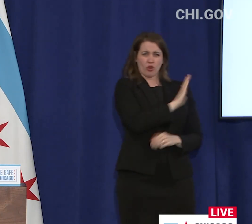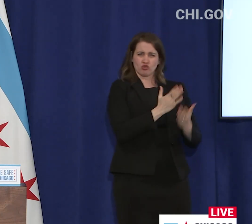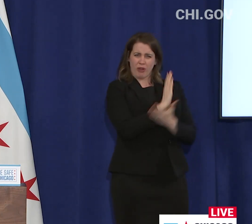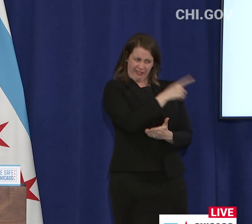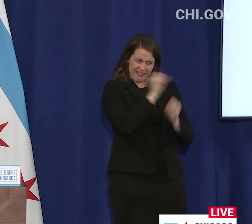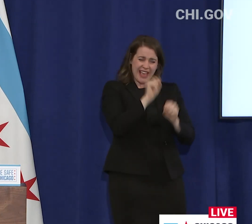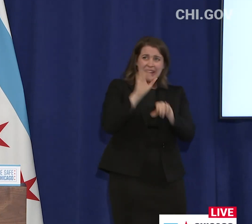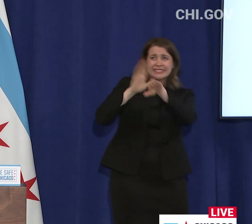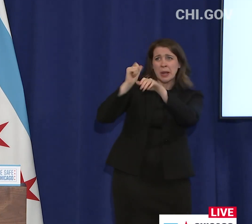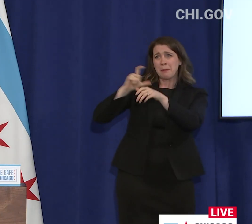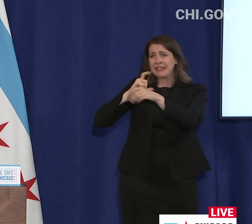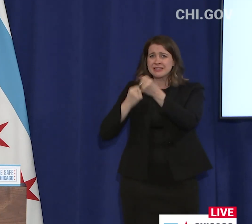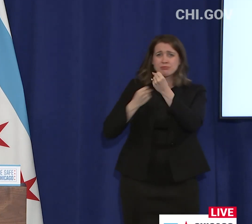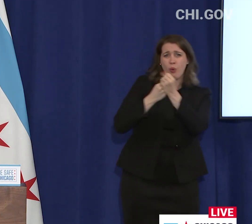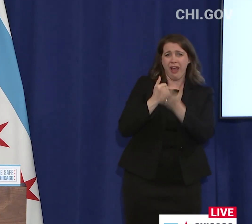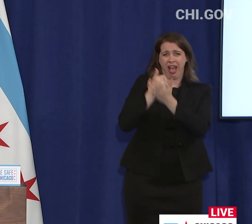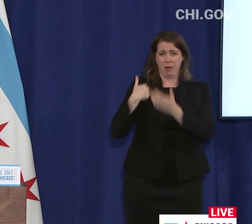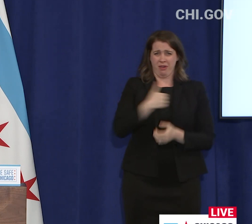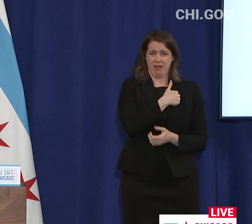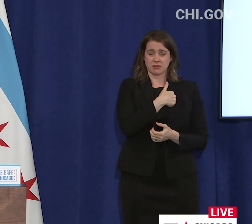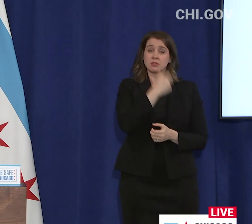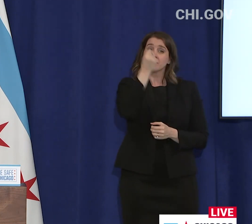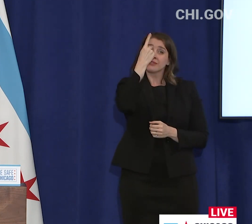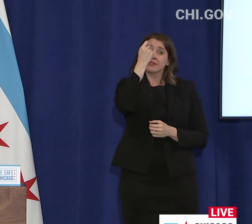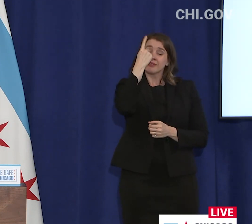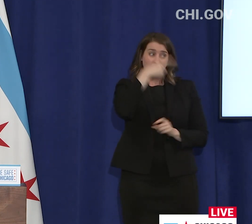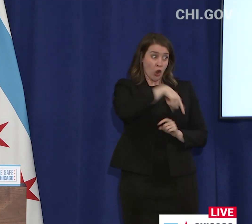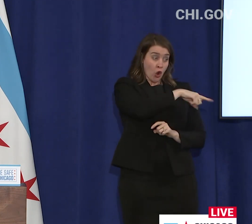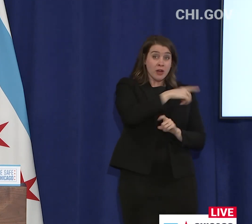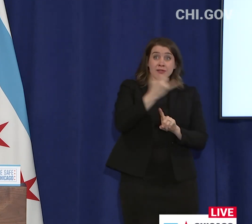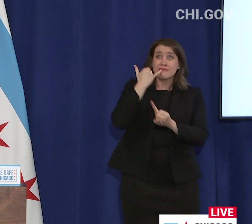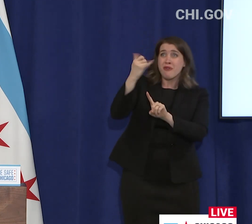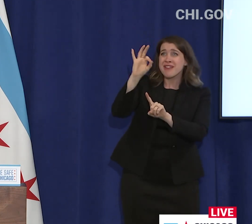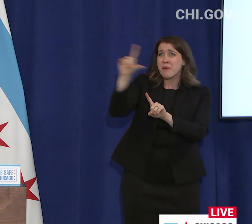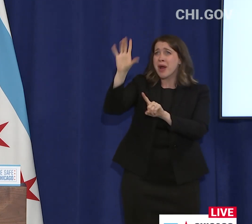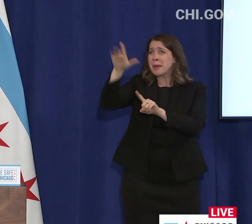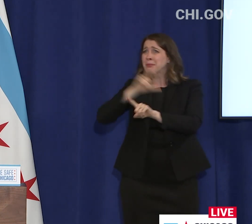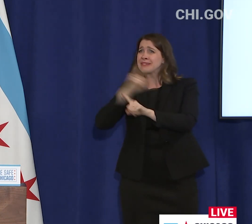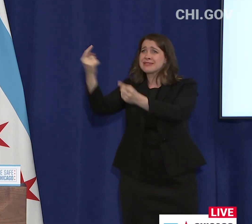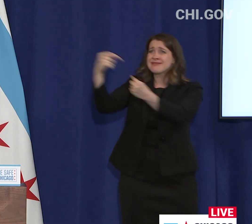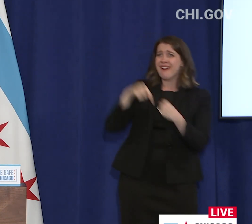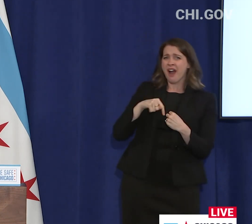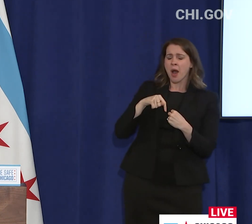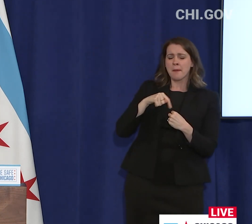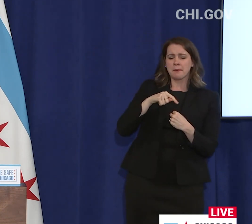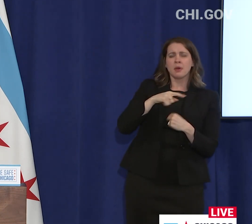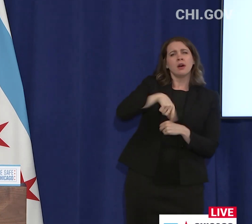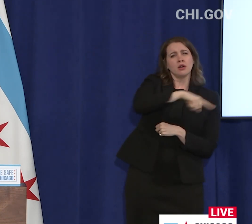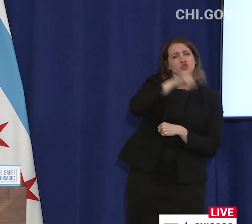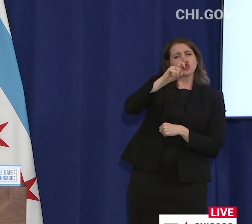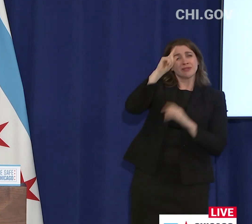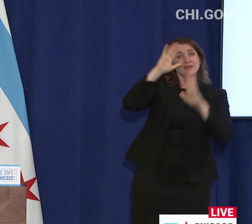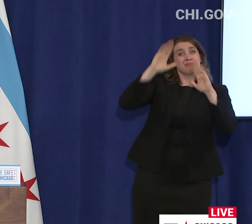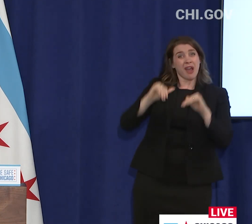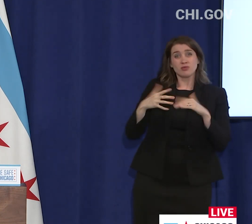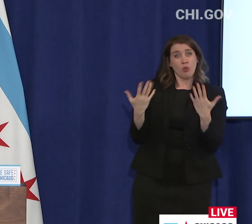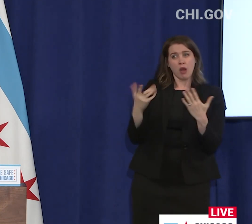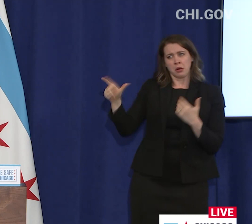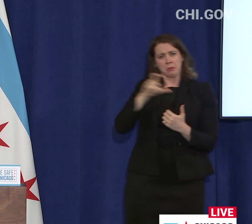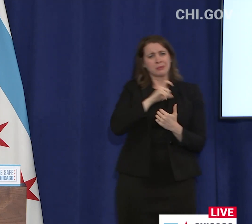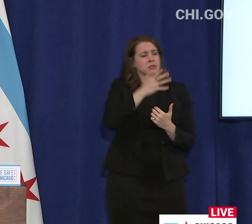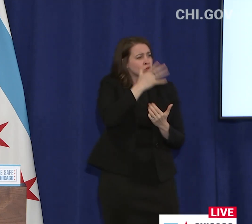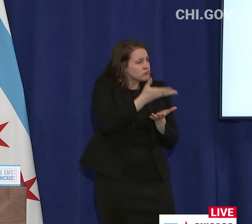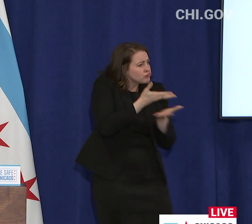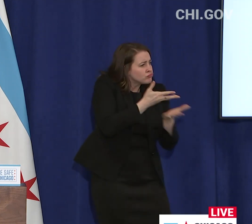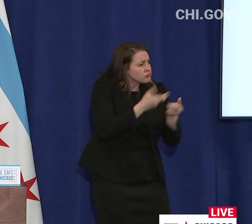They must be able to do so with the expectation that when they call and the police arrive, they will be treated with the same